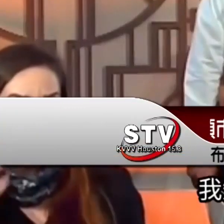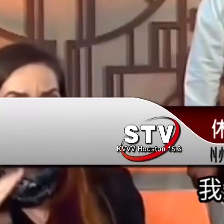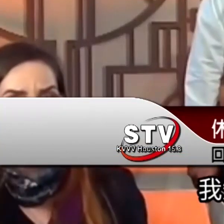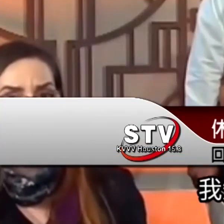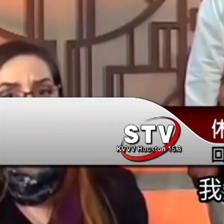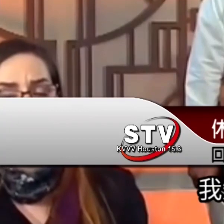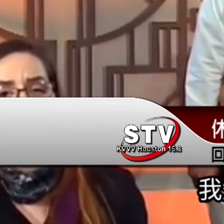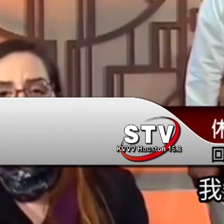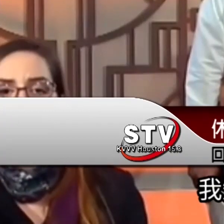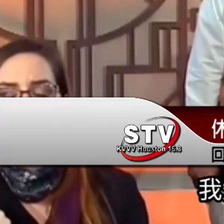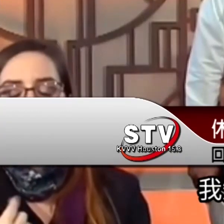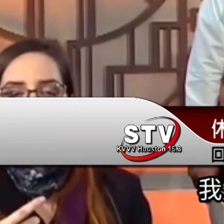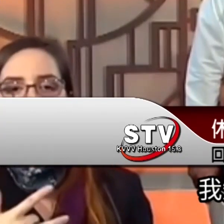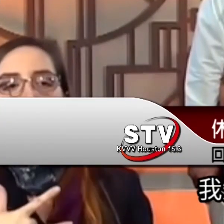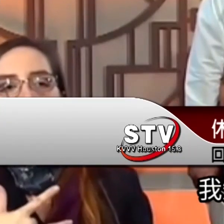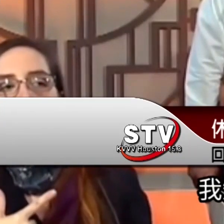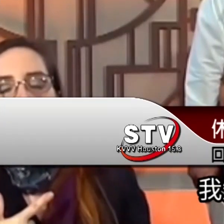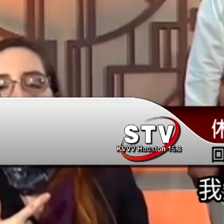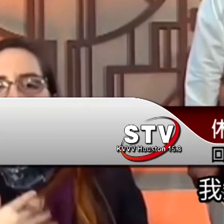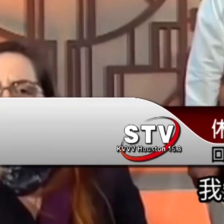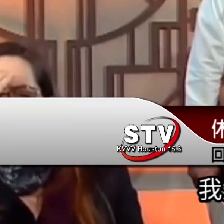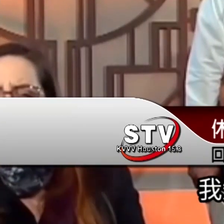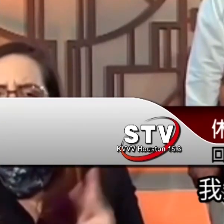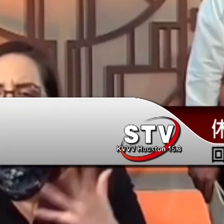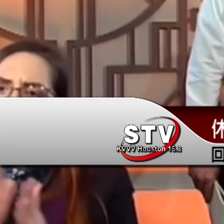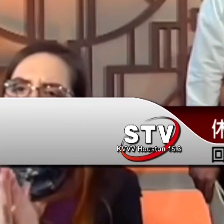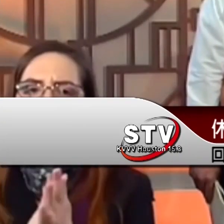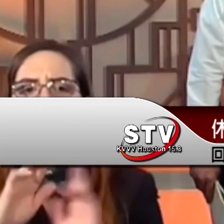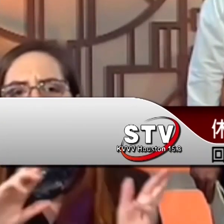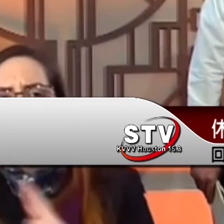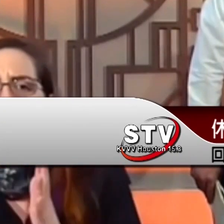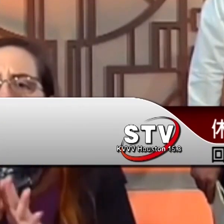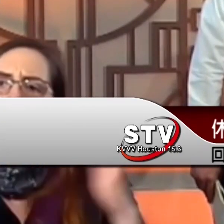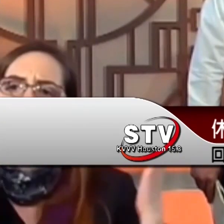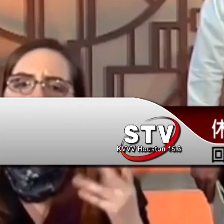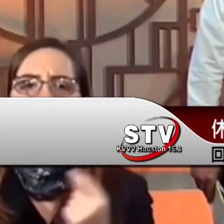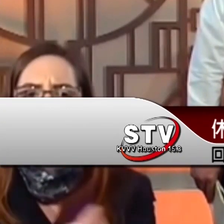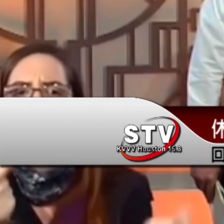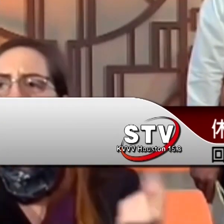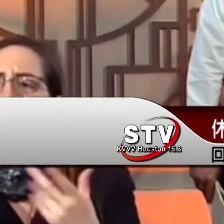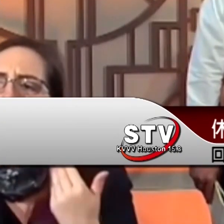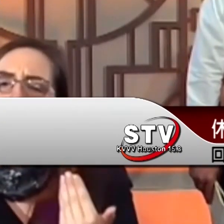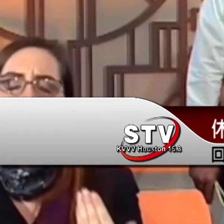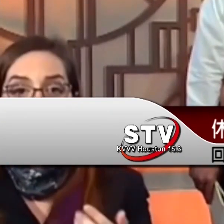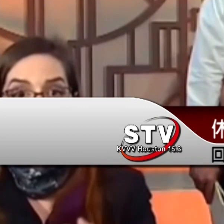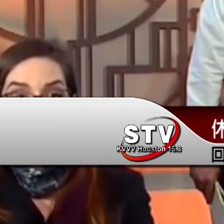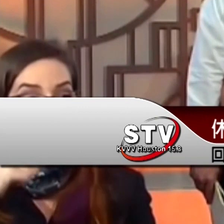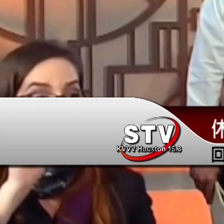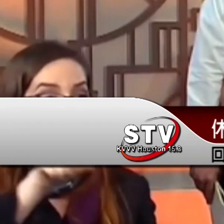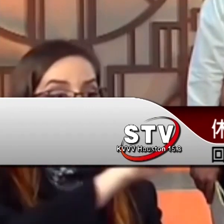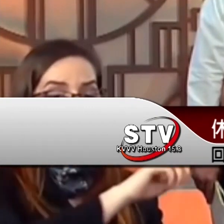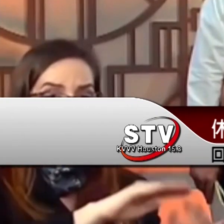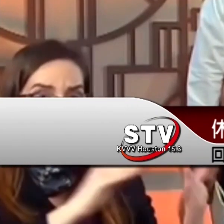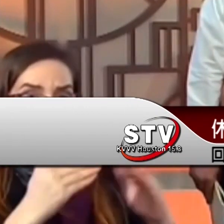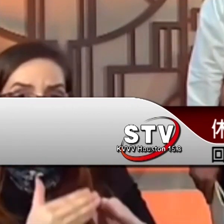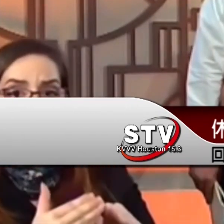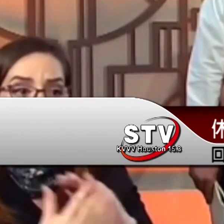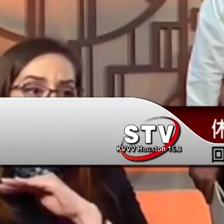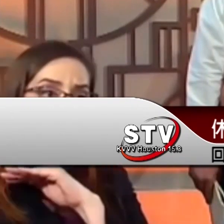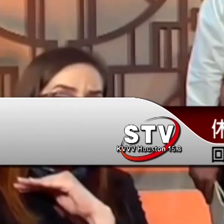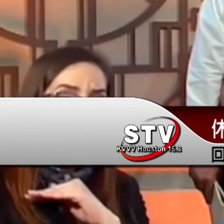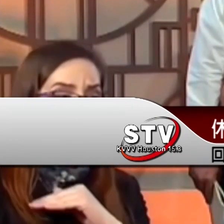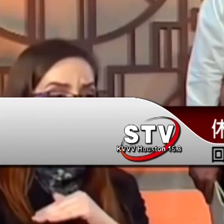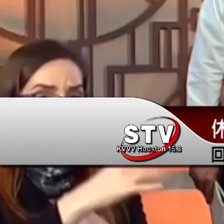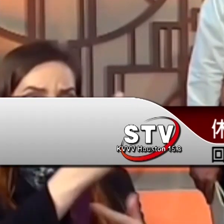And I know people want to open up. I got that. But many of the people who live in these communities, these